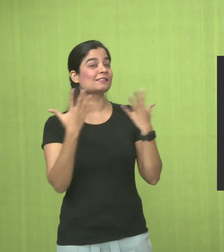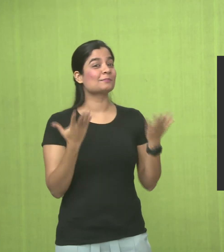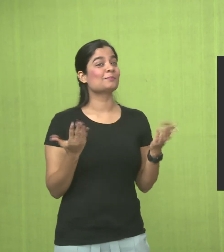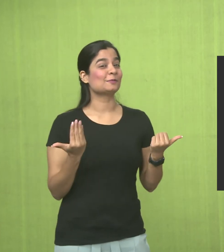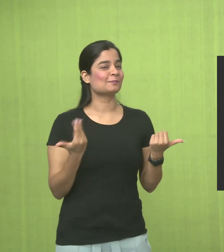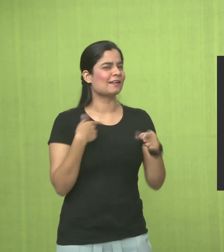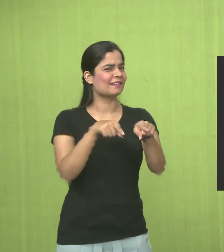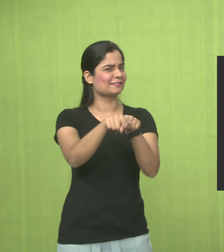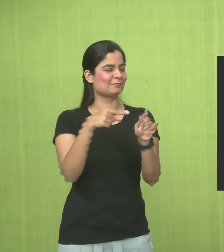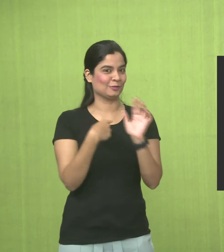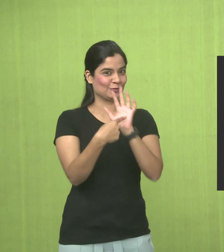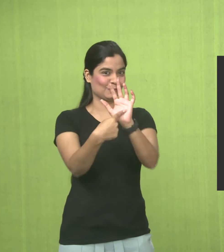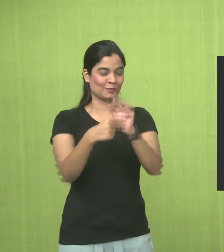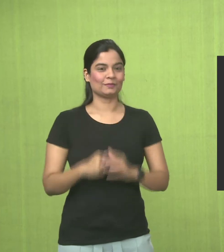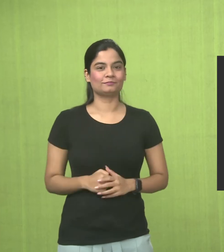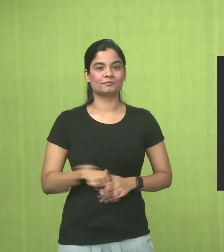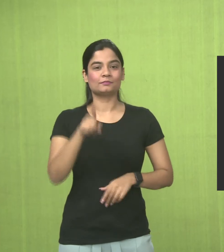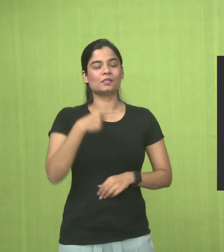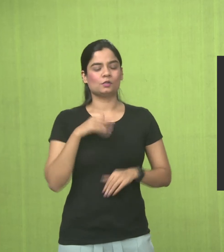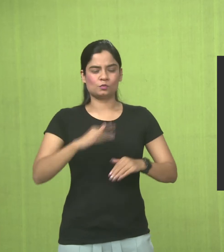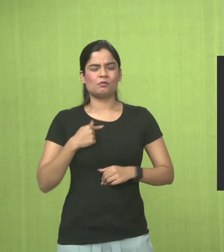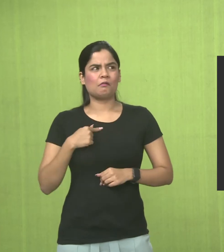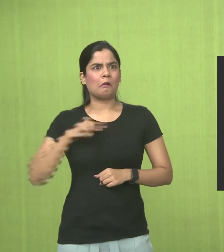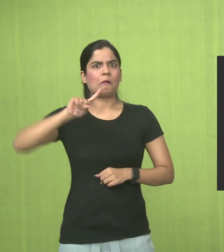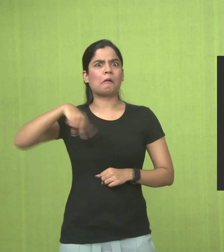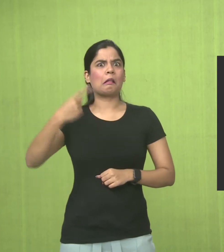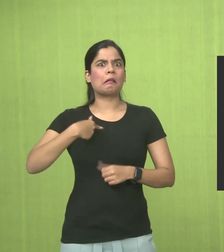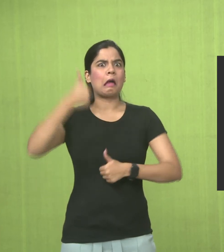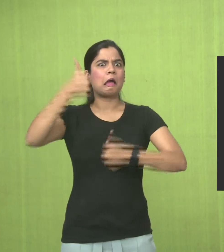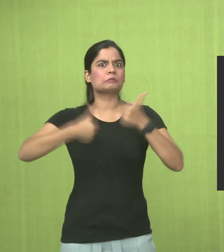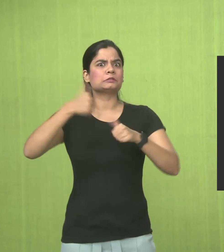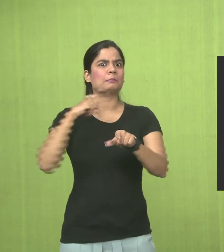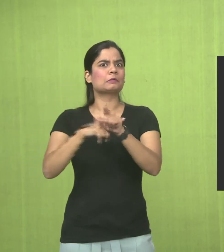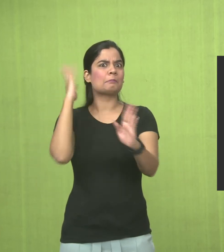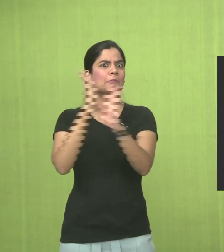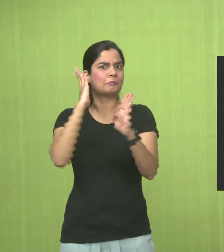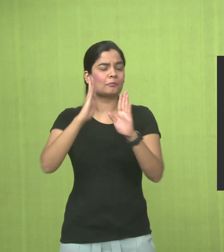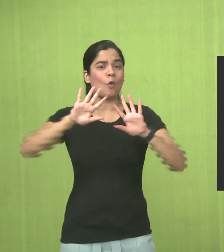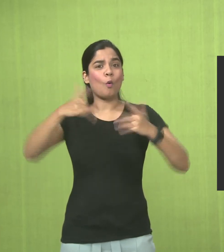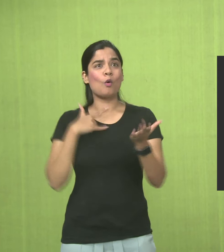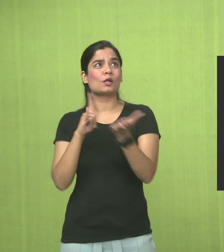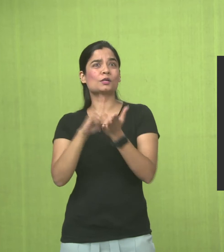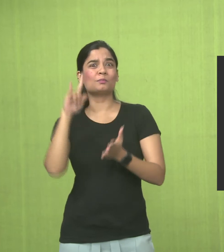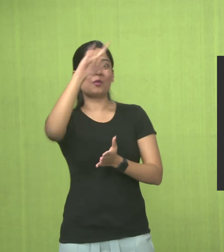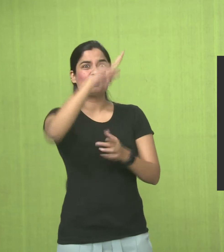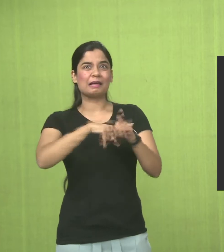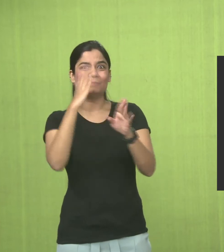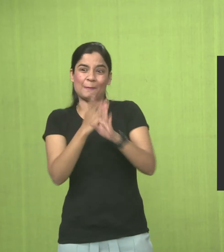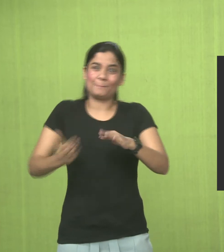are also applicable at home. Let me give you an example. For example, I have an exam tomorrow or I have to